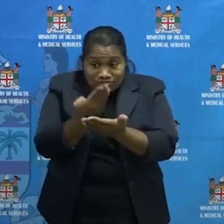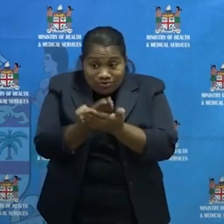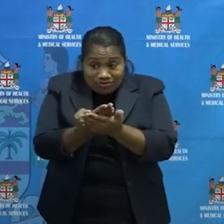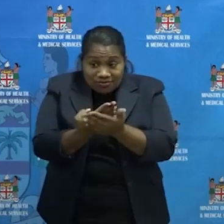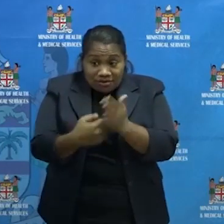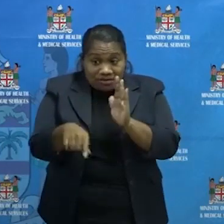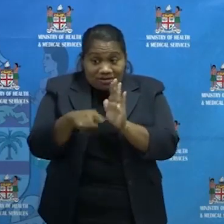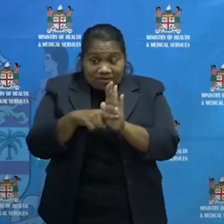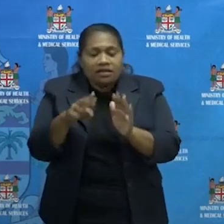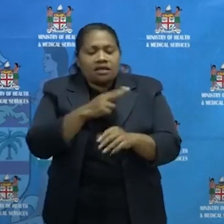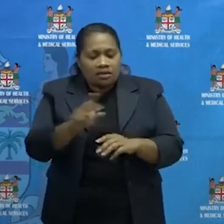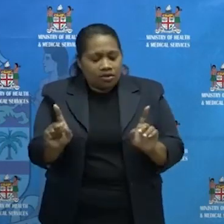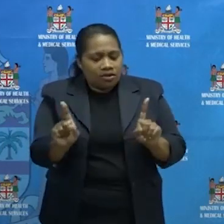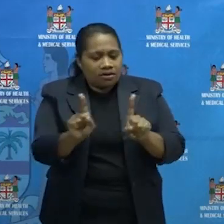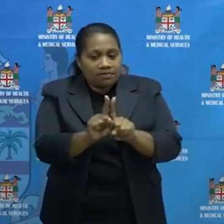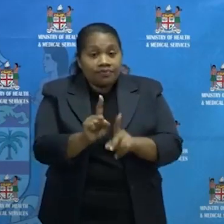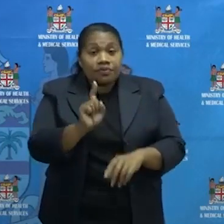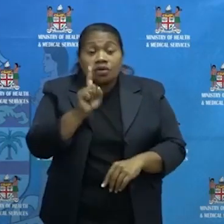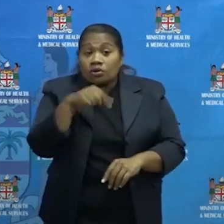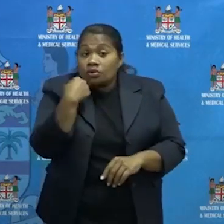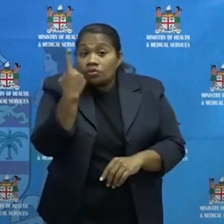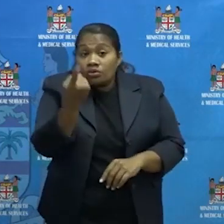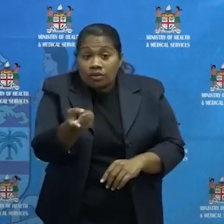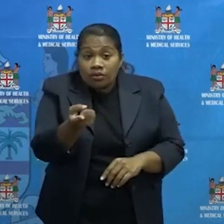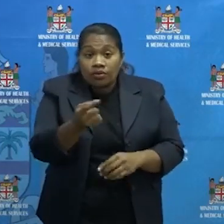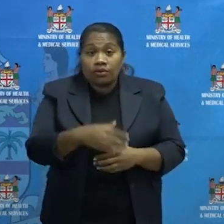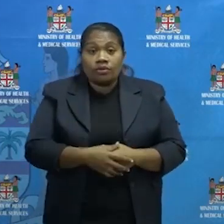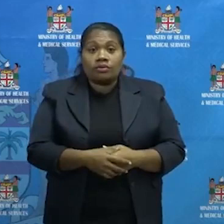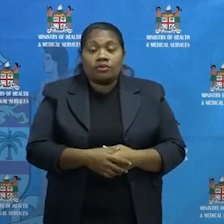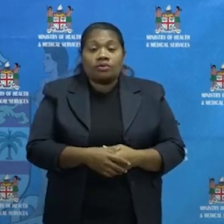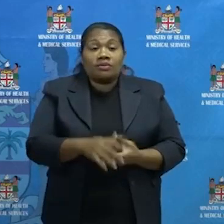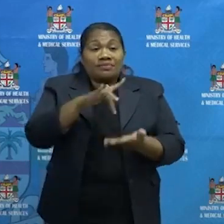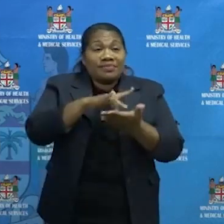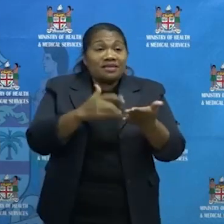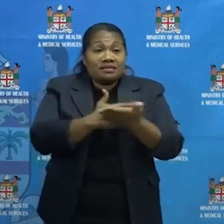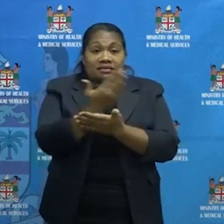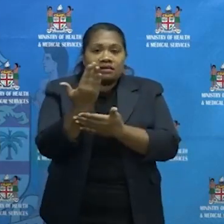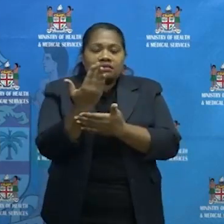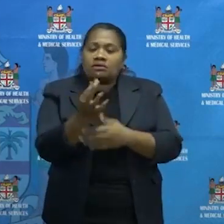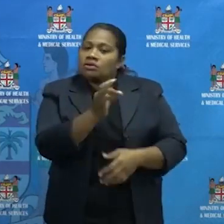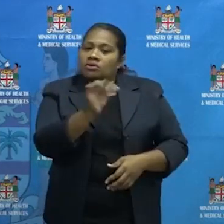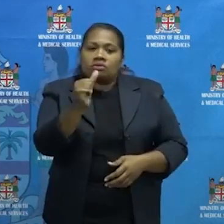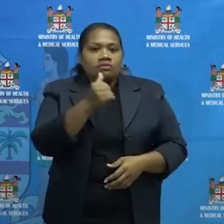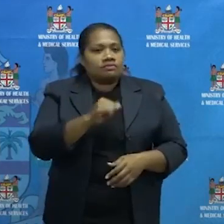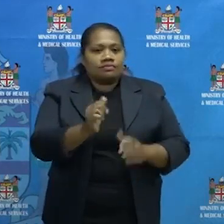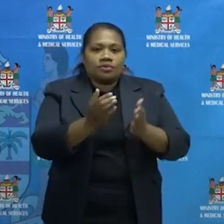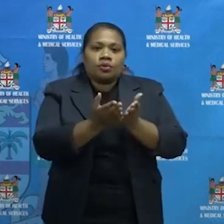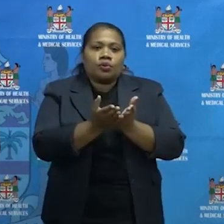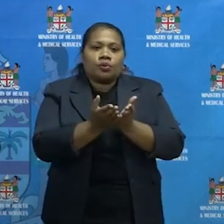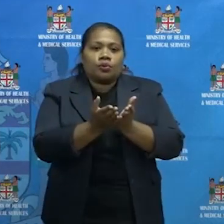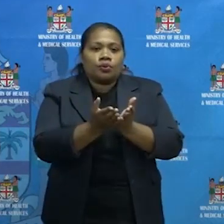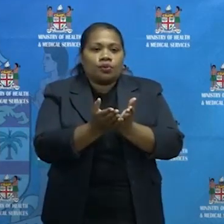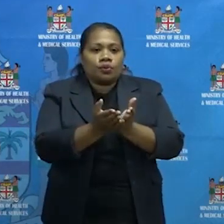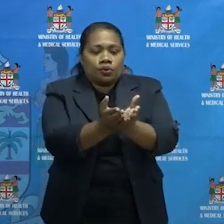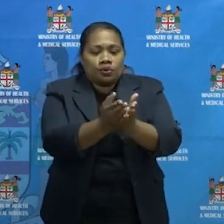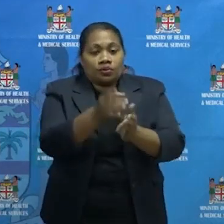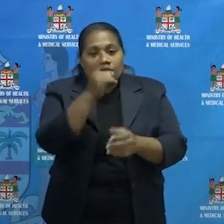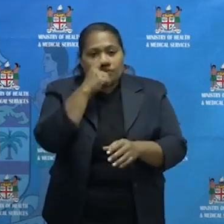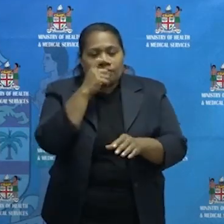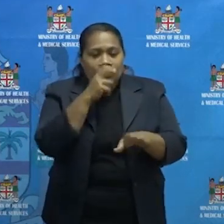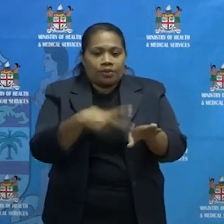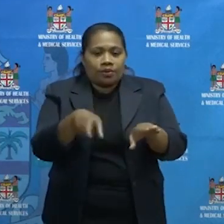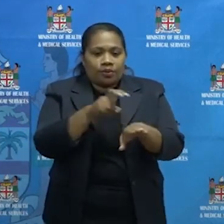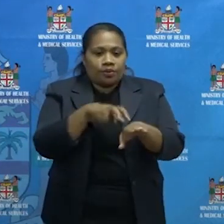From midday tomorrow, we are suspending outbound inter-island passenger travel. Freight is allowed. Passenger travel is not